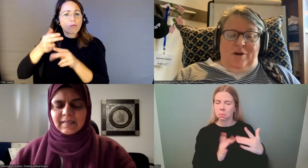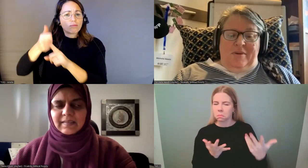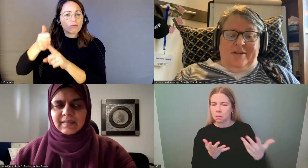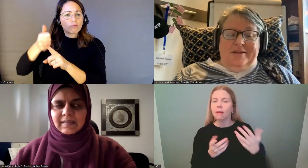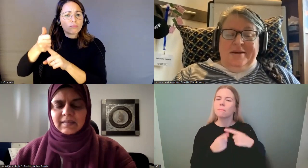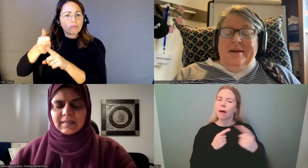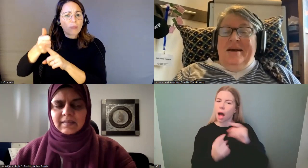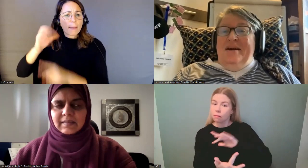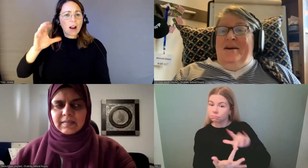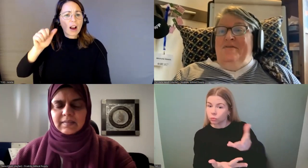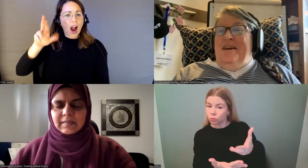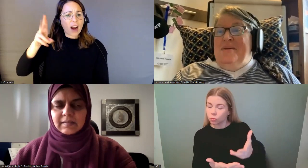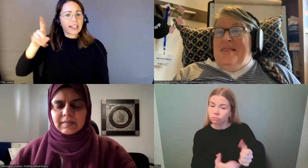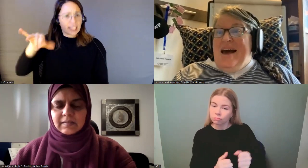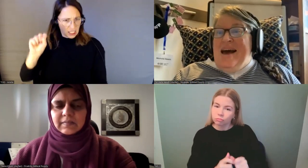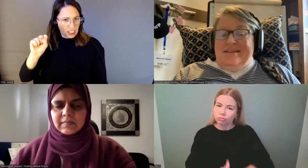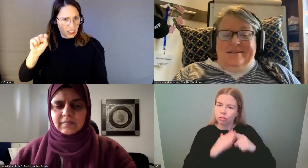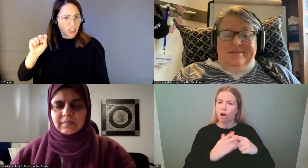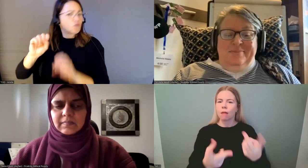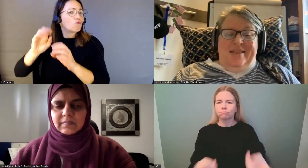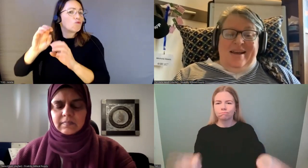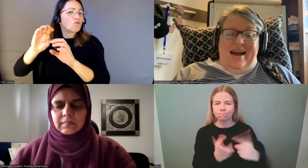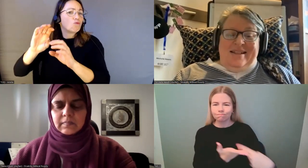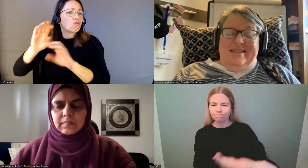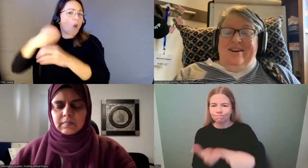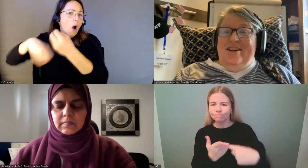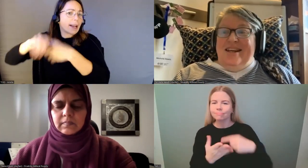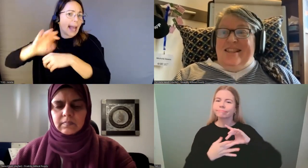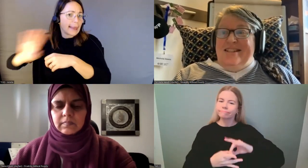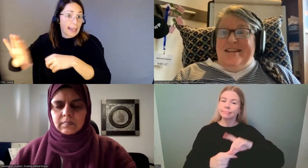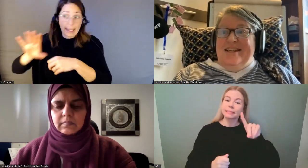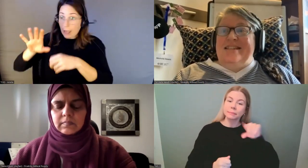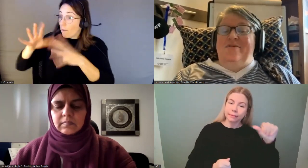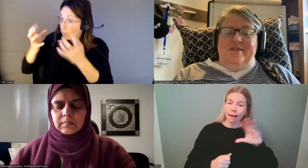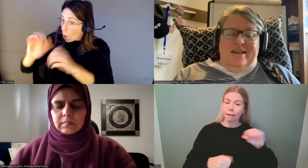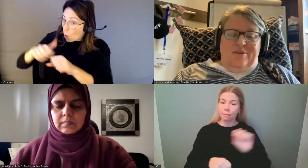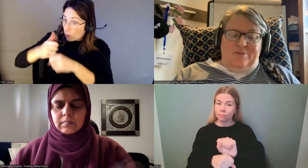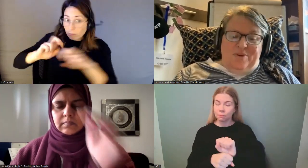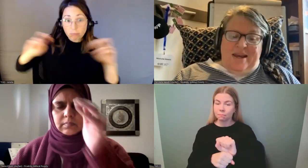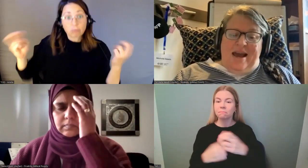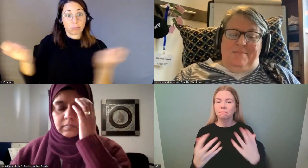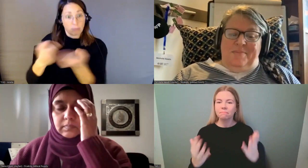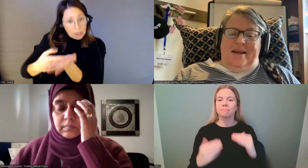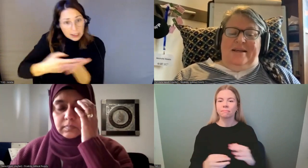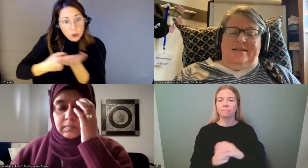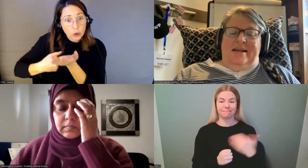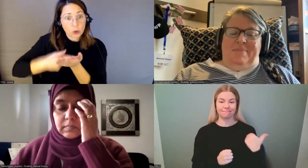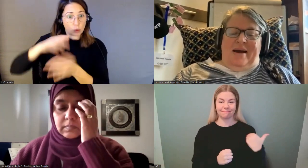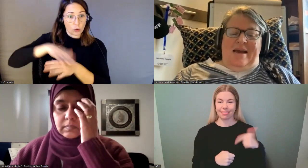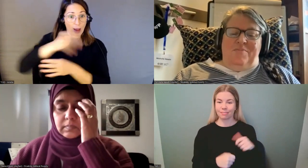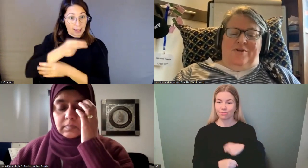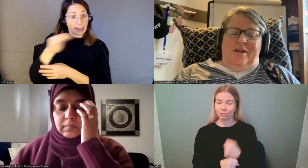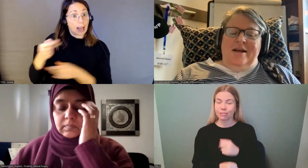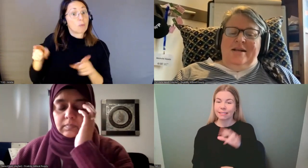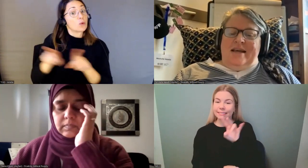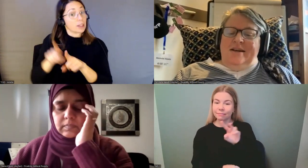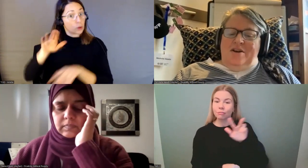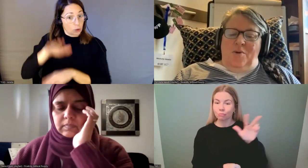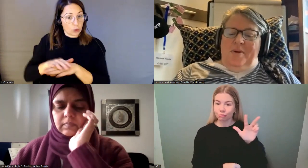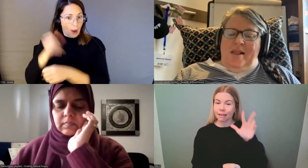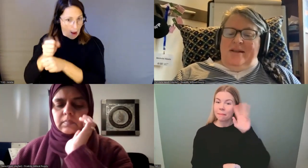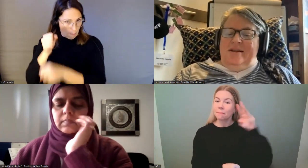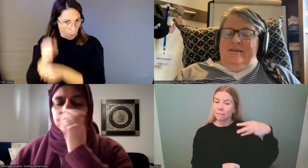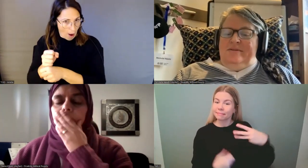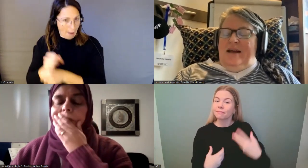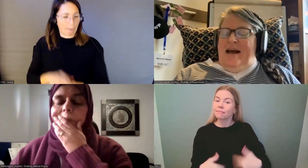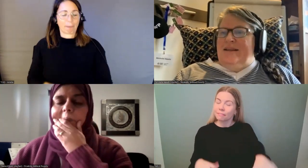and employment. Following that, we then had earlier this year, 73 MPs by April signed